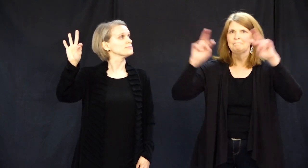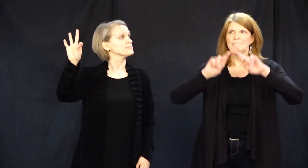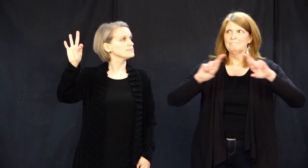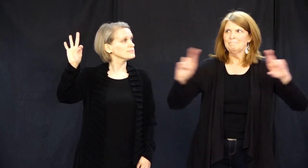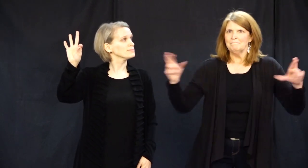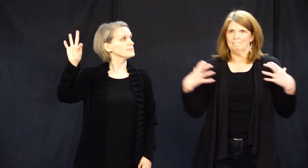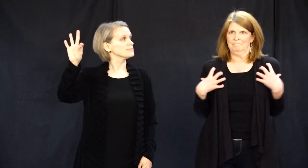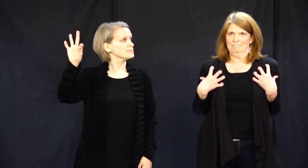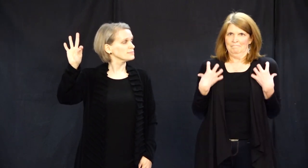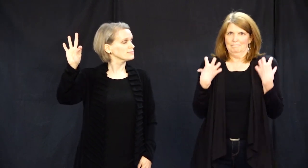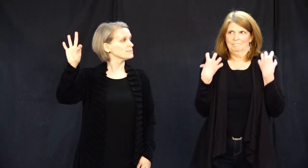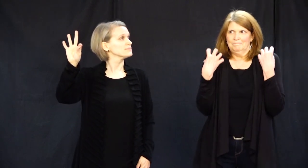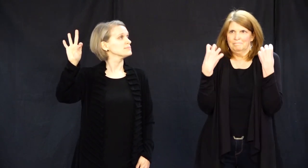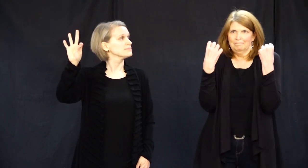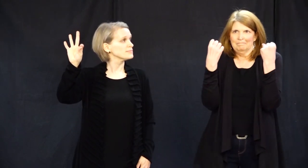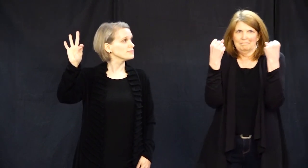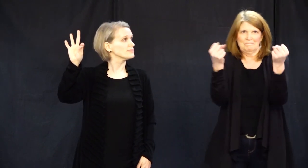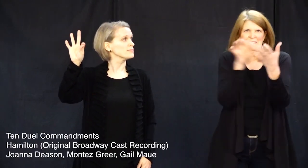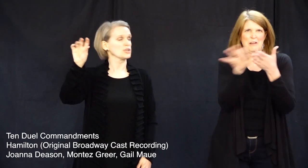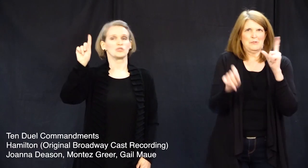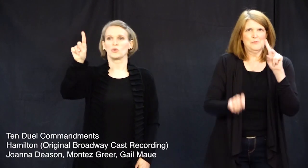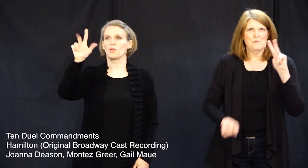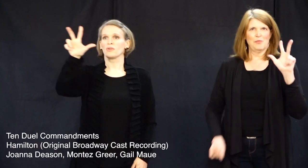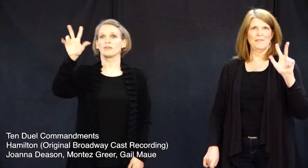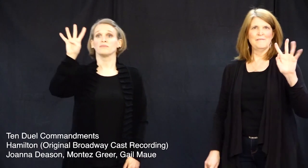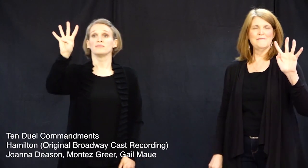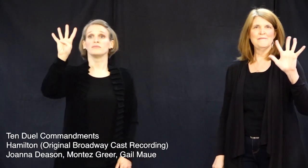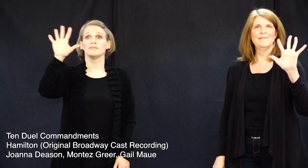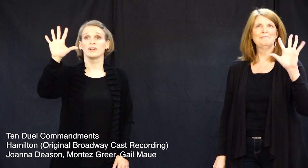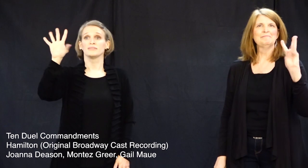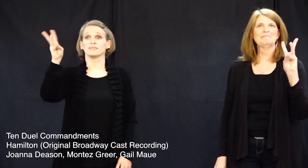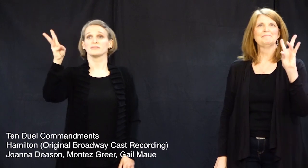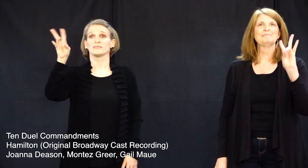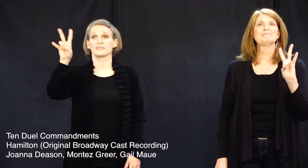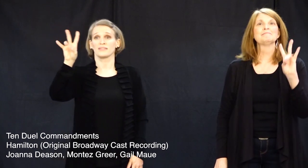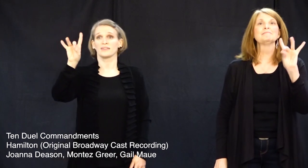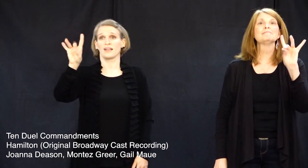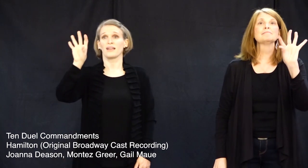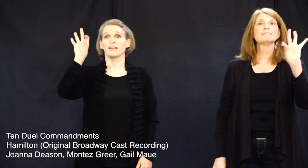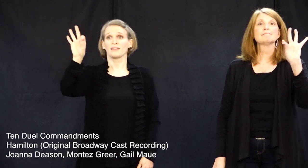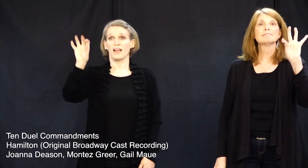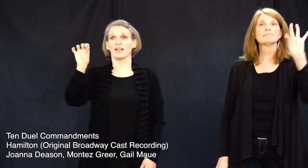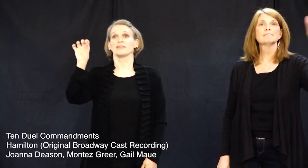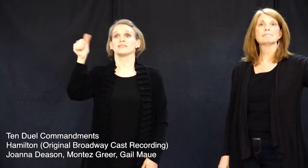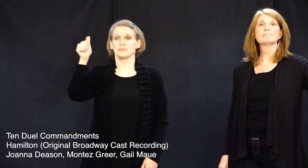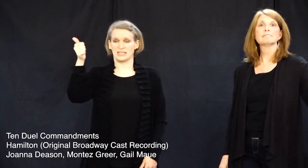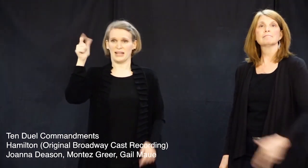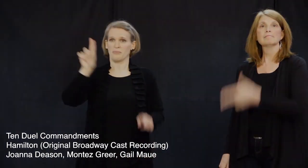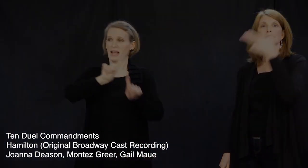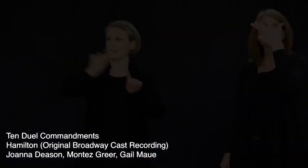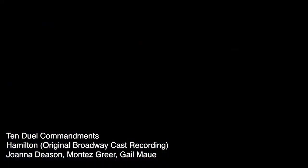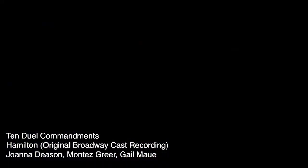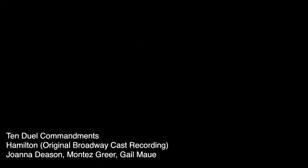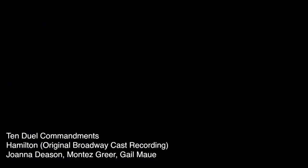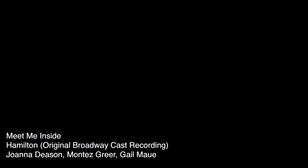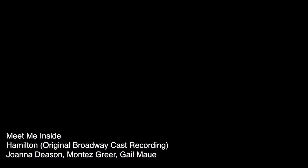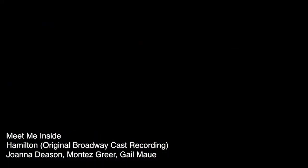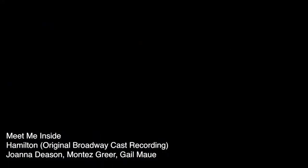courage you require. Then count 1, 2, 3, 4, 5, 6, 7, 8, 9. Number 10, cases fire.